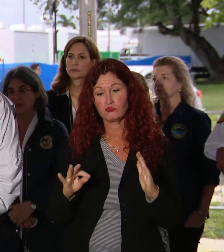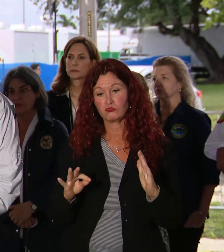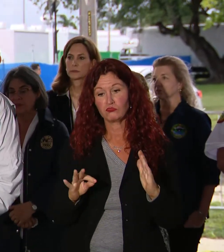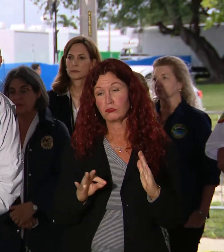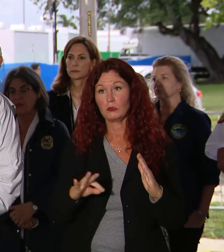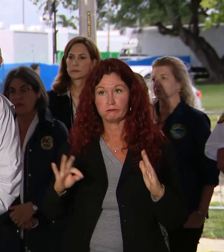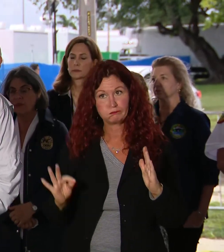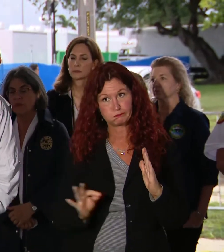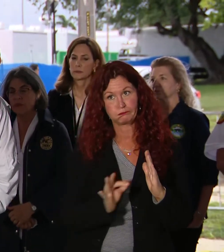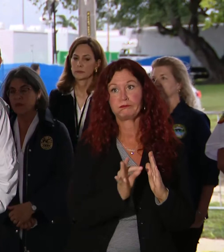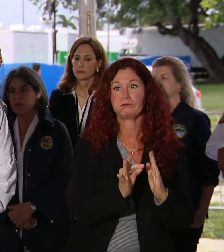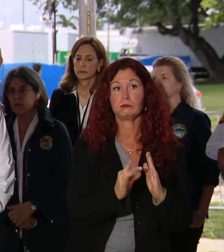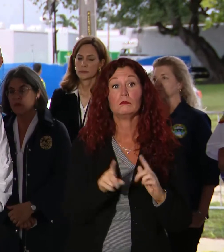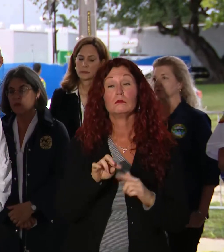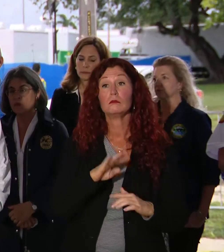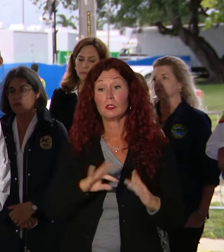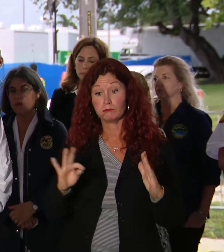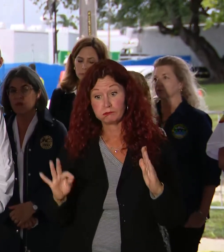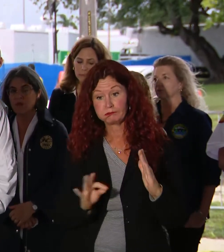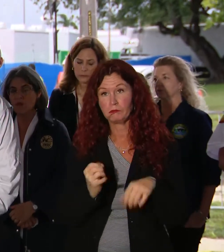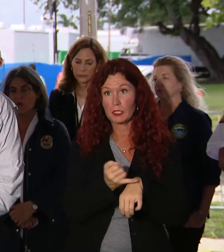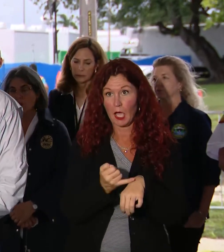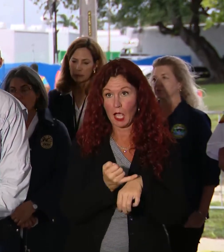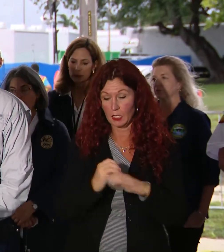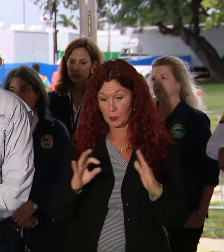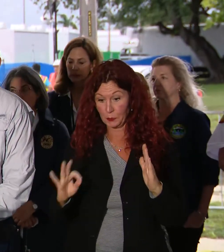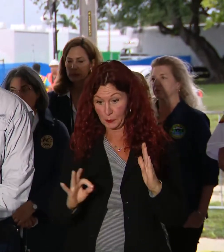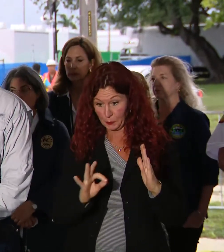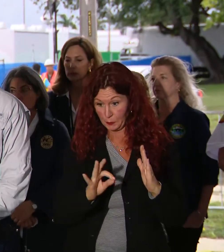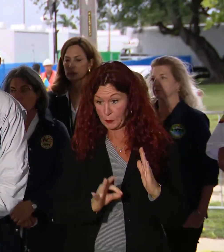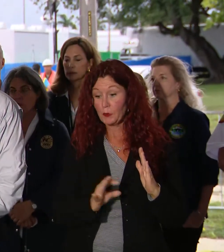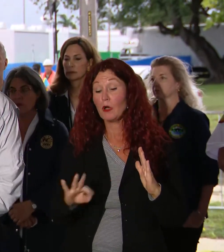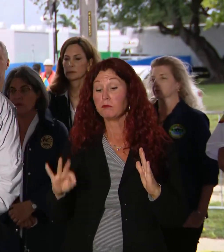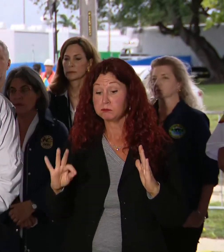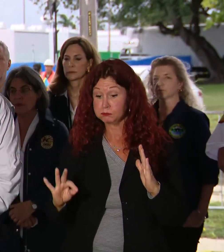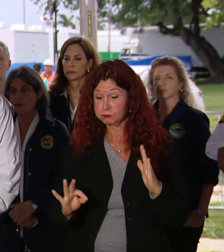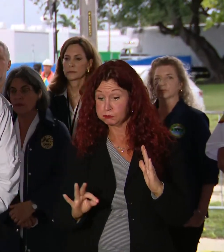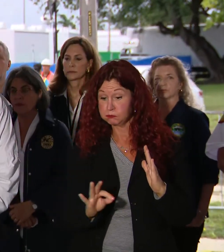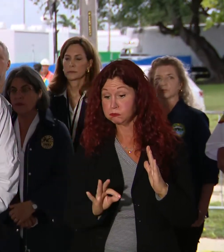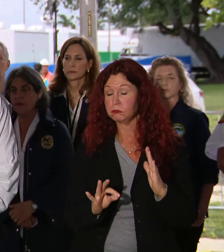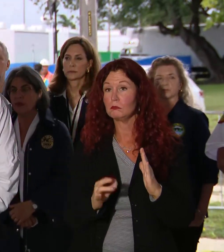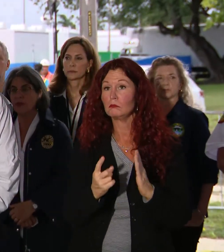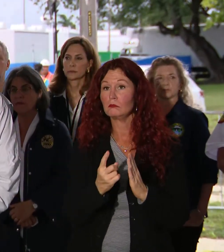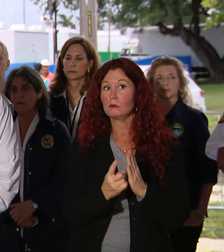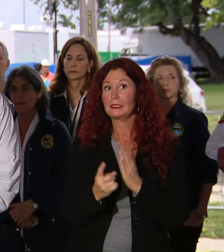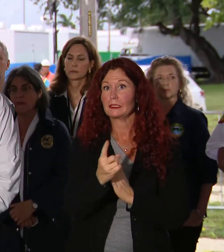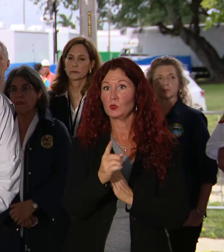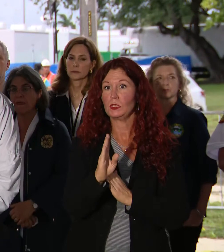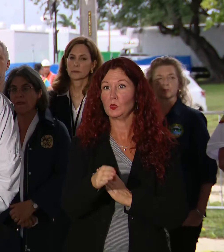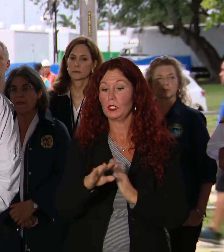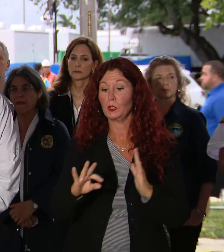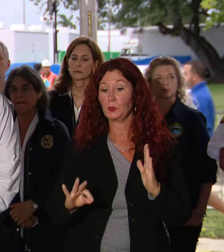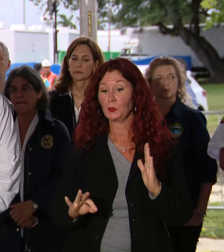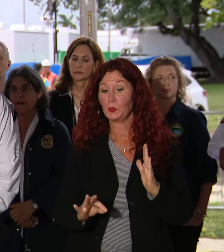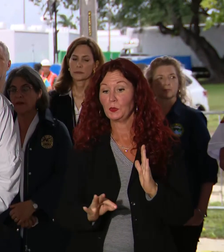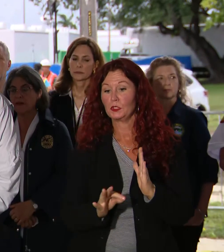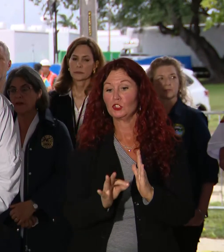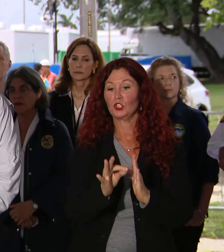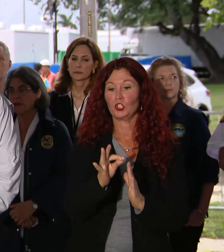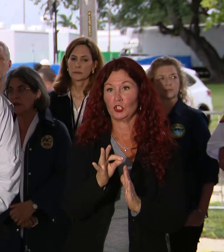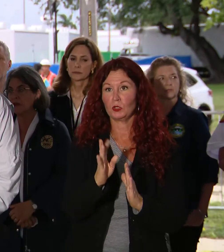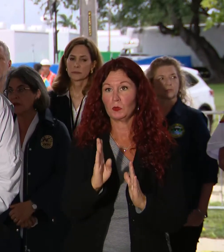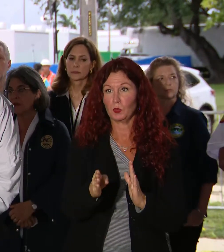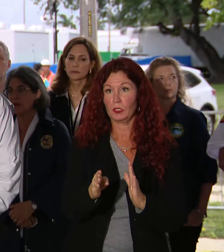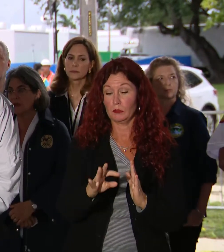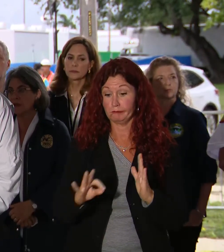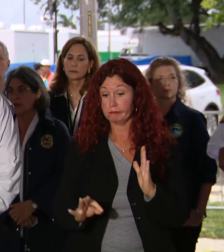Caribbean, but then will slow down and turn early next week near South Florida. There remains much